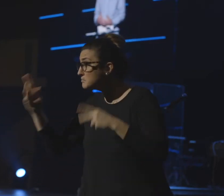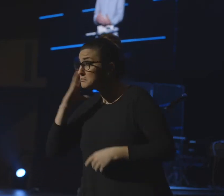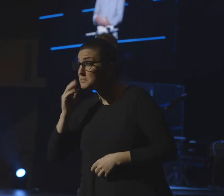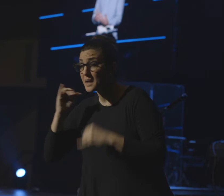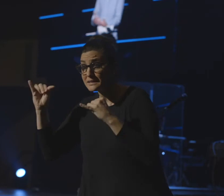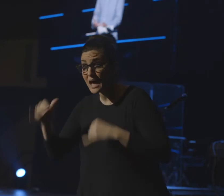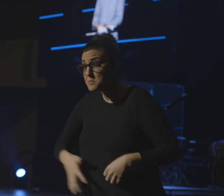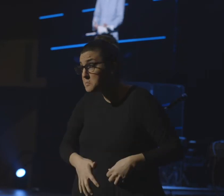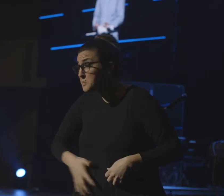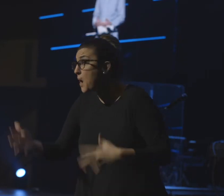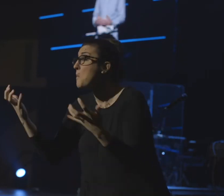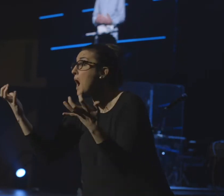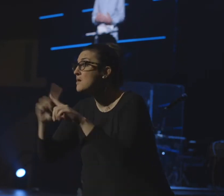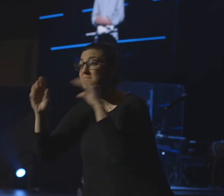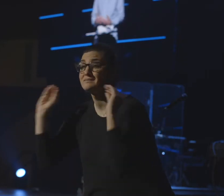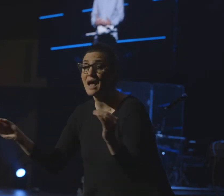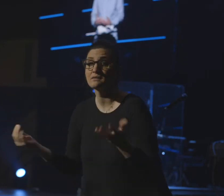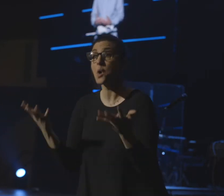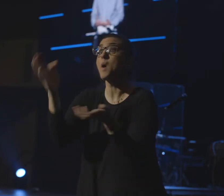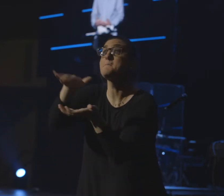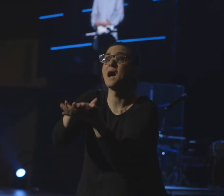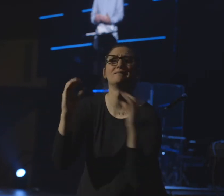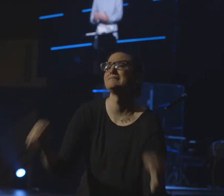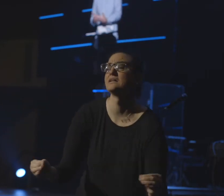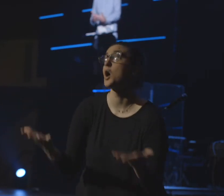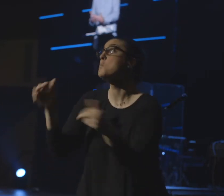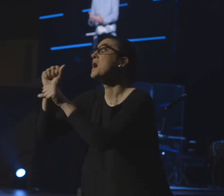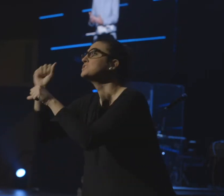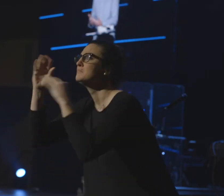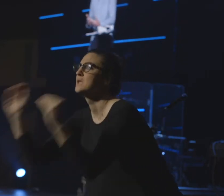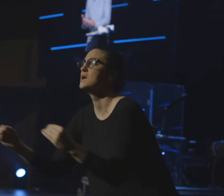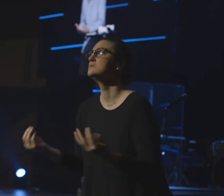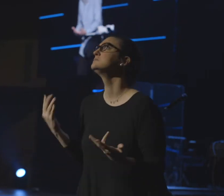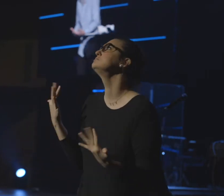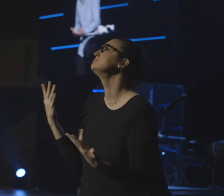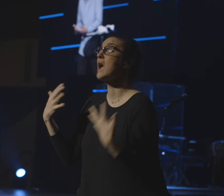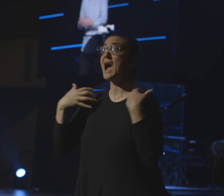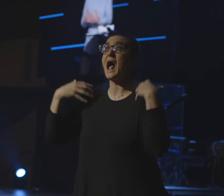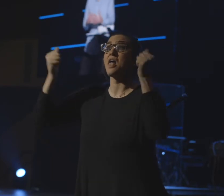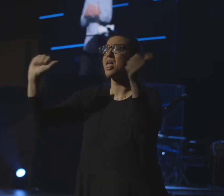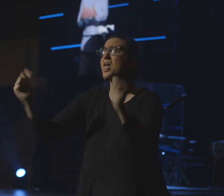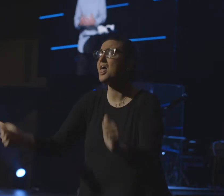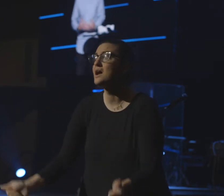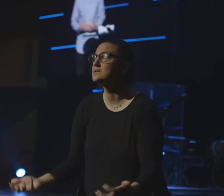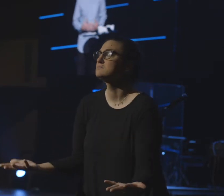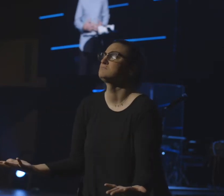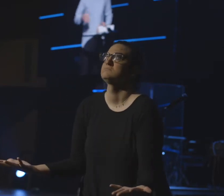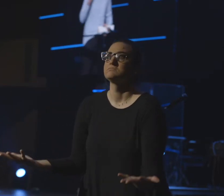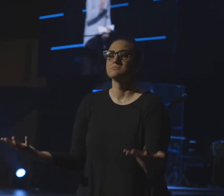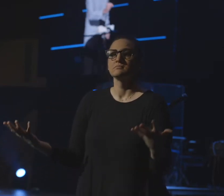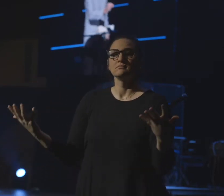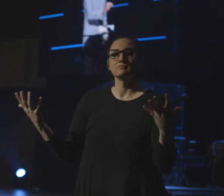married, if you want a job and don't have it, listen, whatever it is that you might want, if you'd like to have better health and you don't have it, any one of those